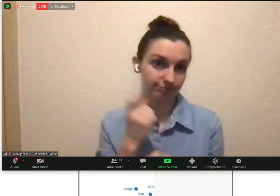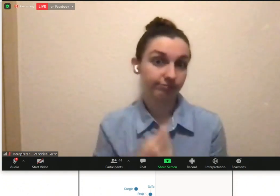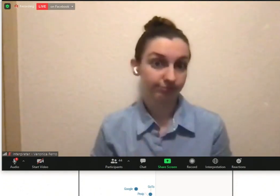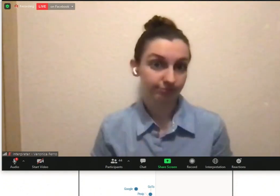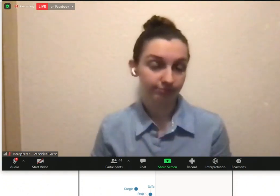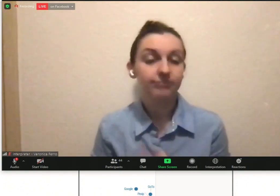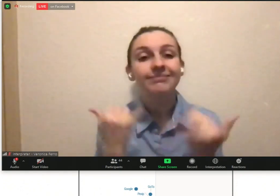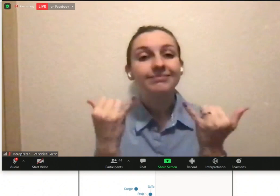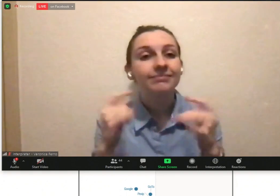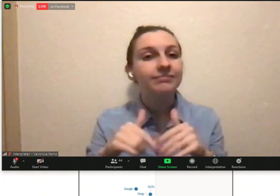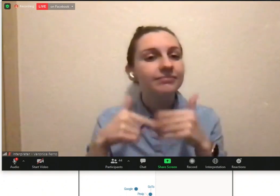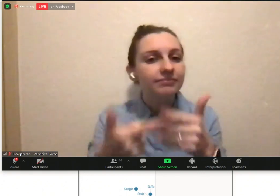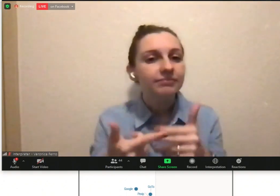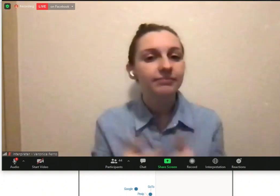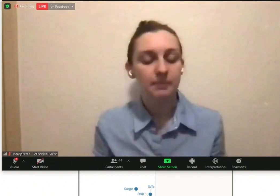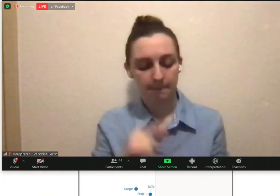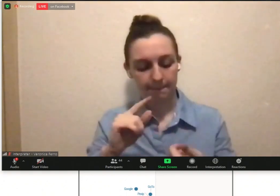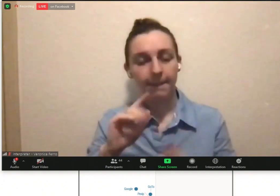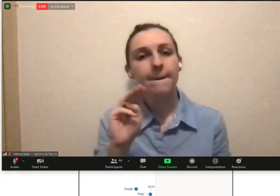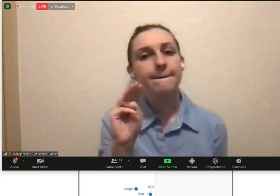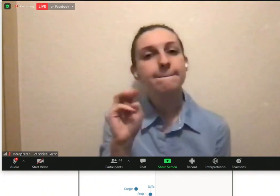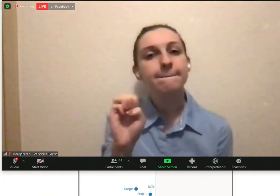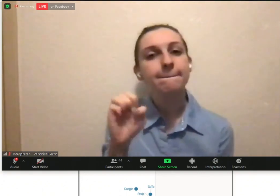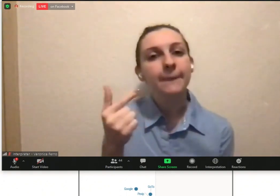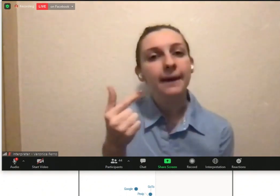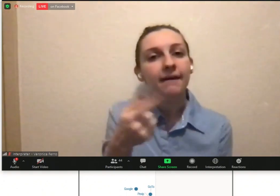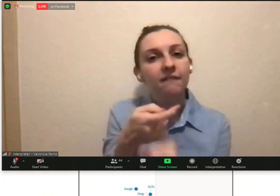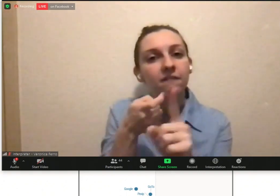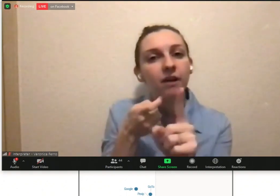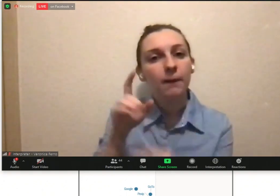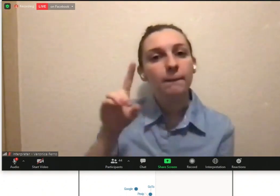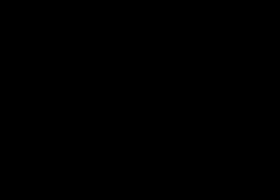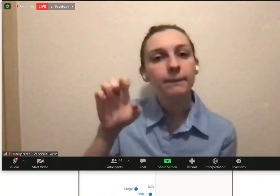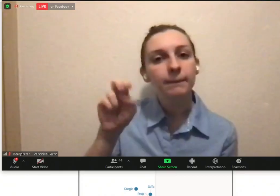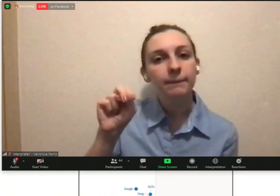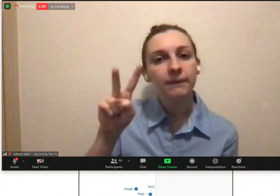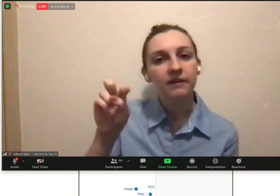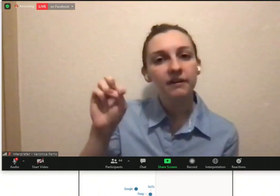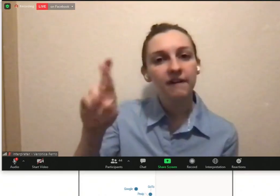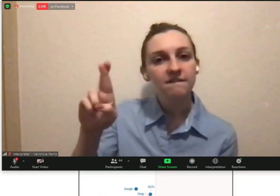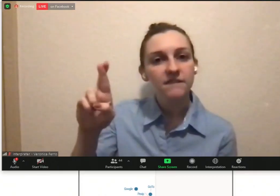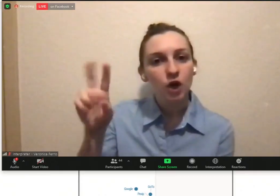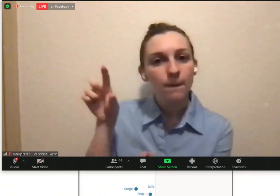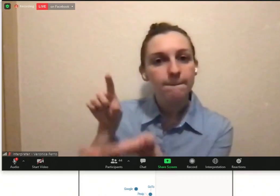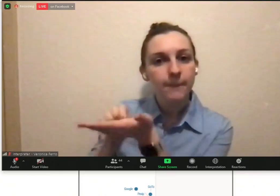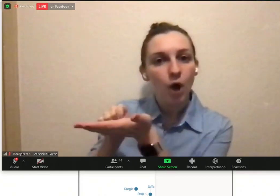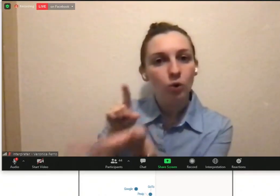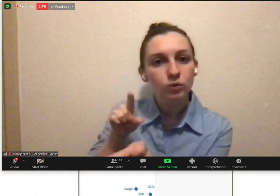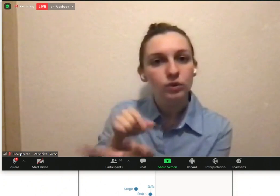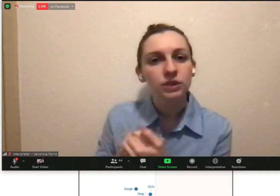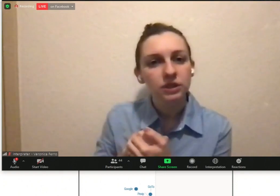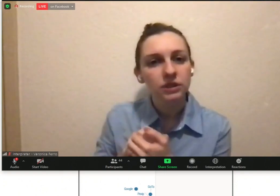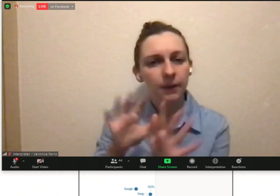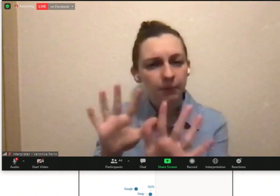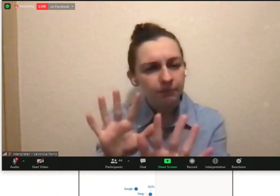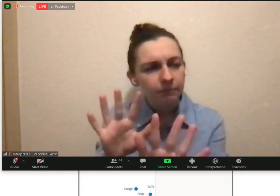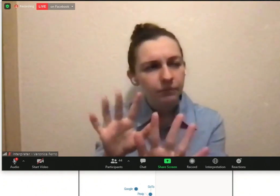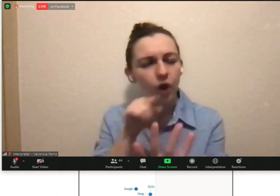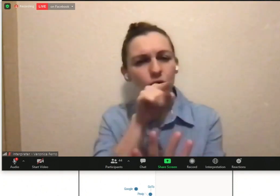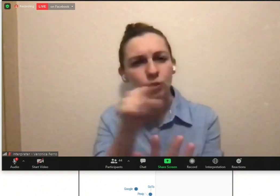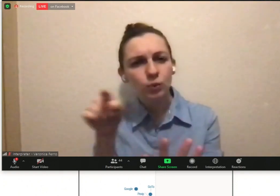Hello, this is Meg from the Denver Post. I just wanted to ask, you said about the Omicron being found in